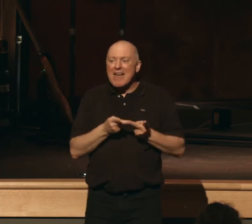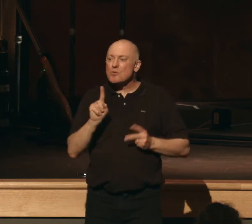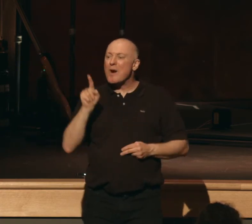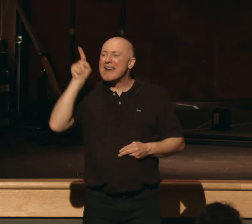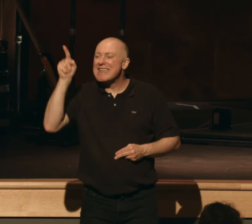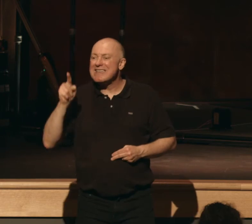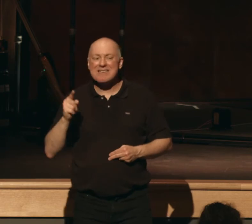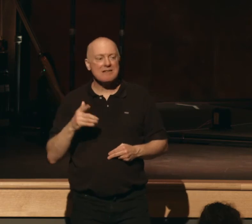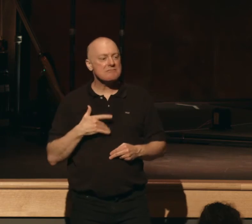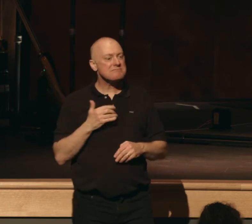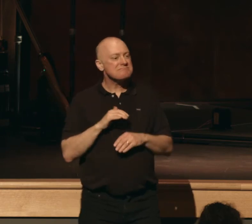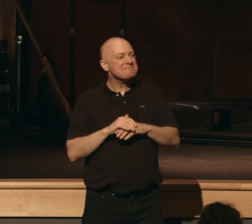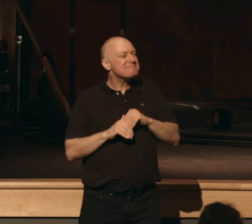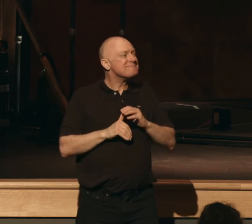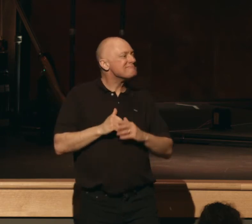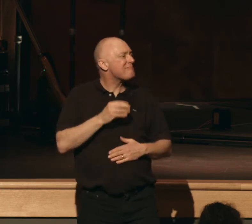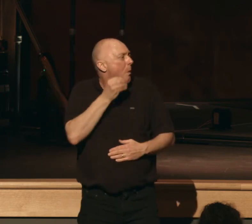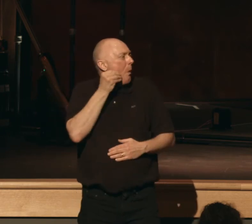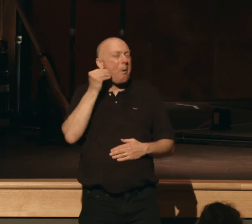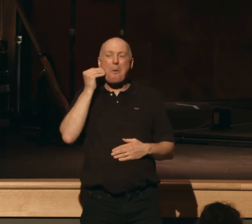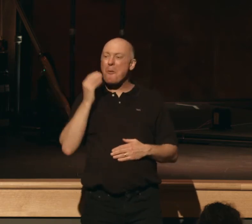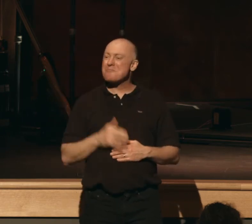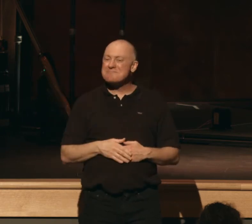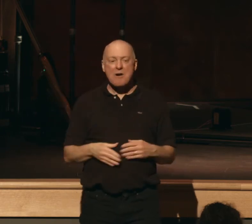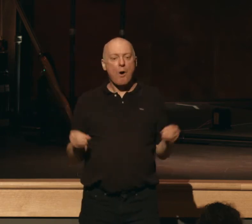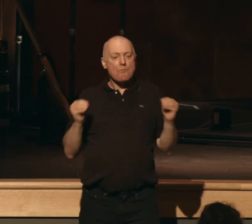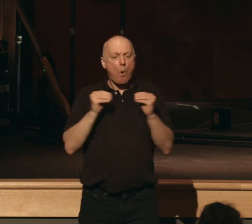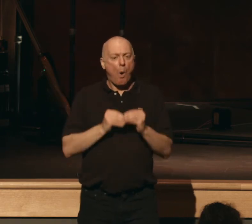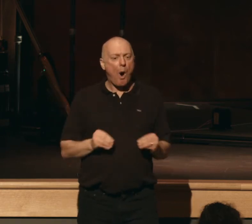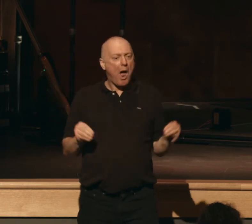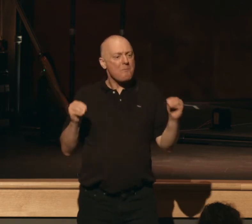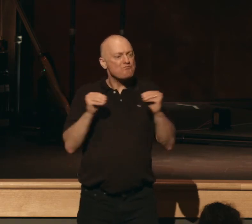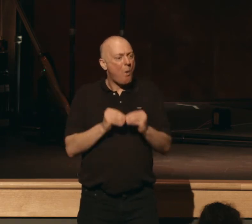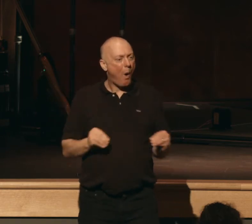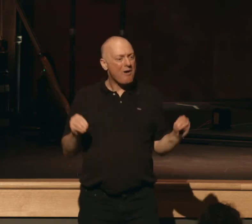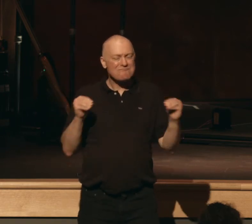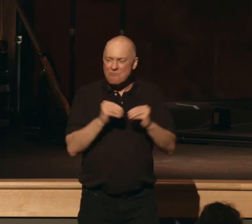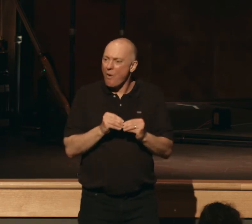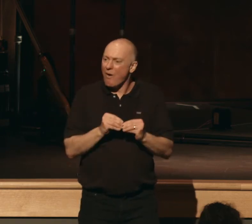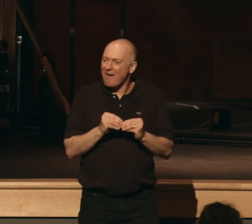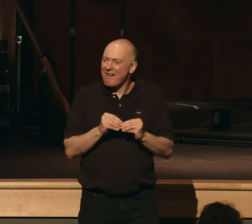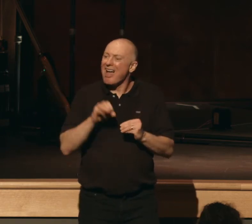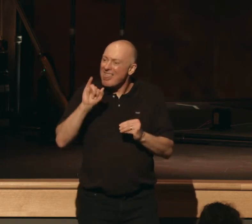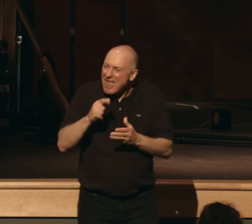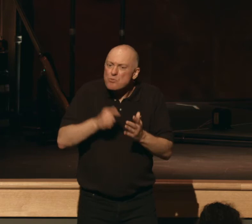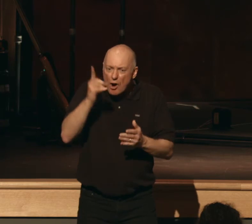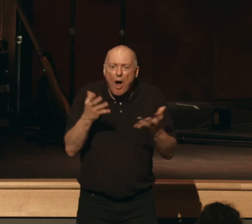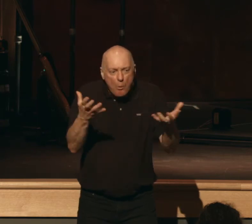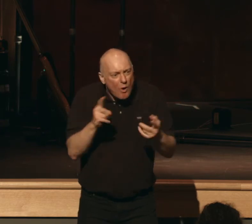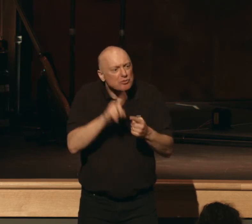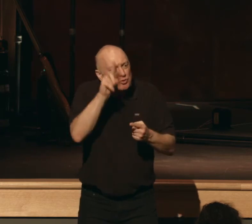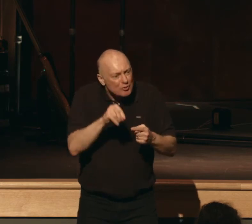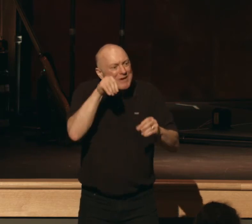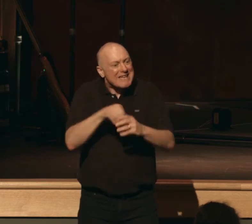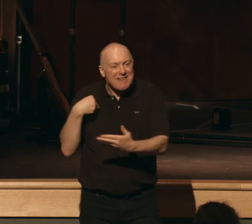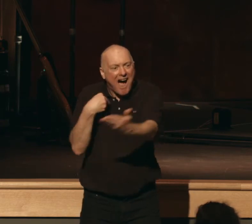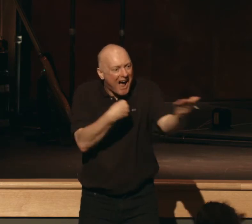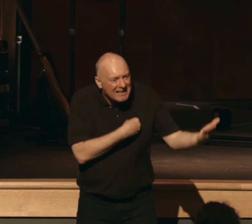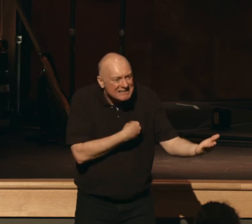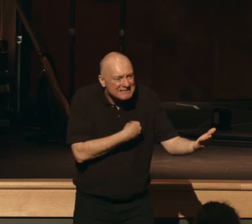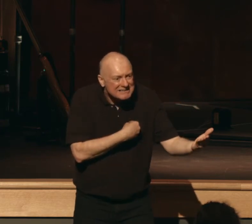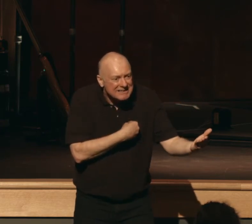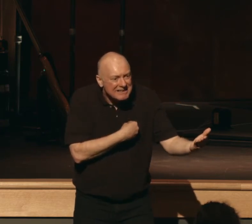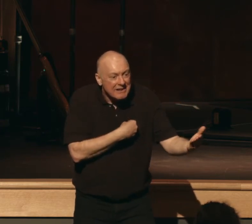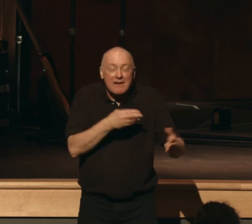he dwells comfortably, more and more and more. This is what God wants to do in us.